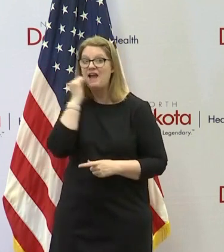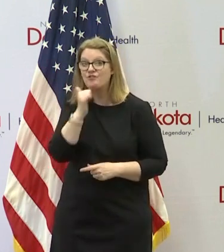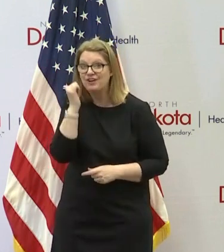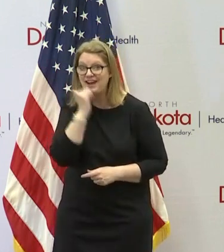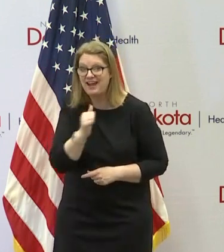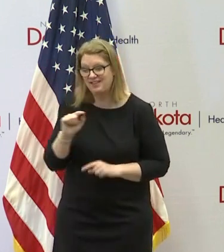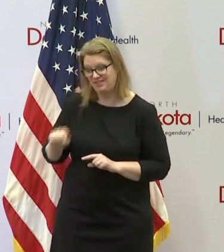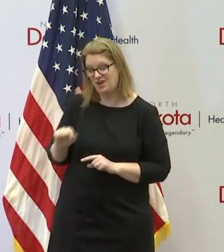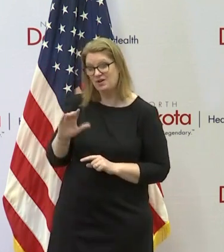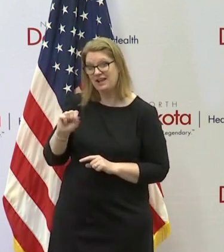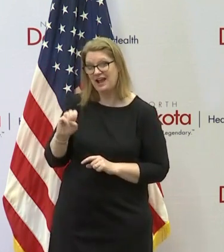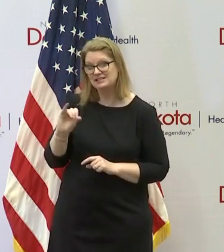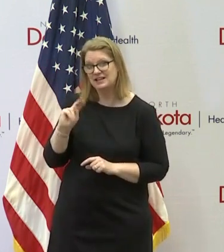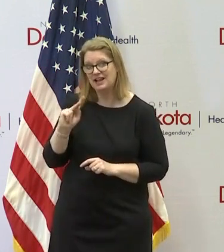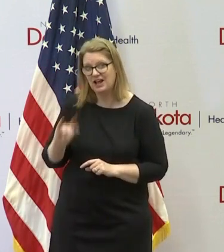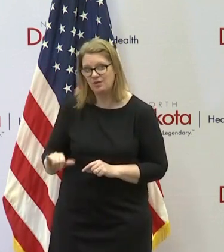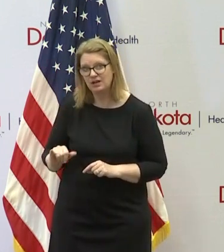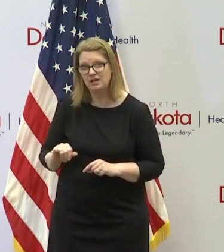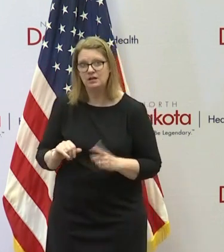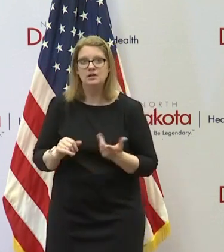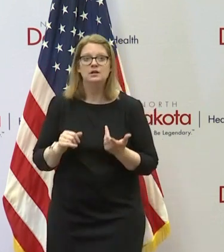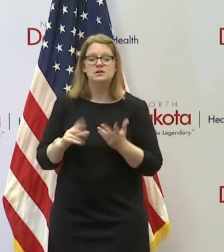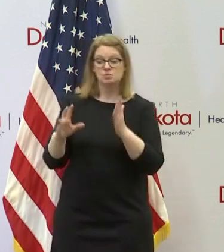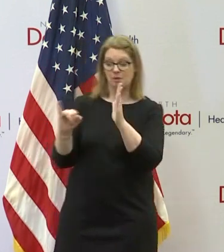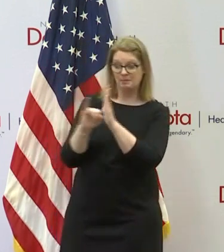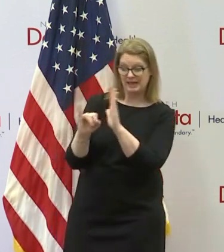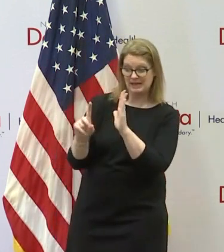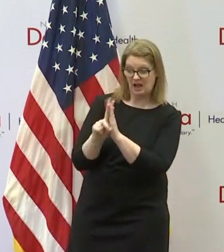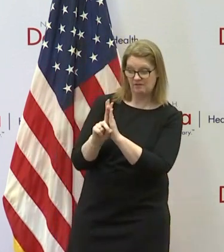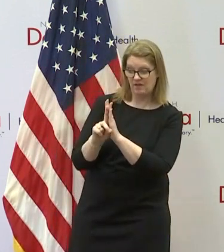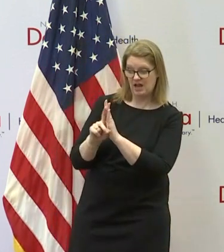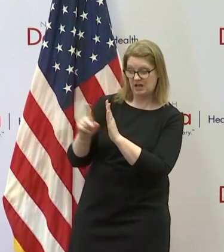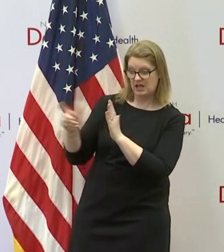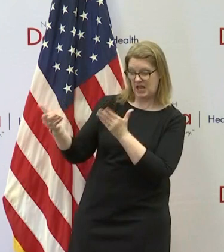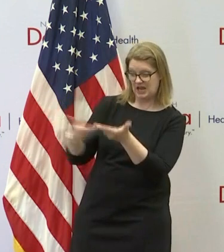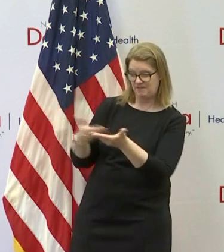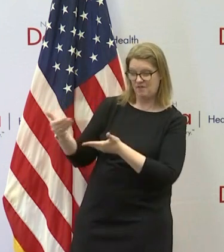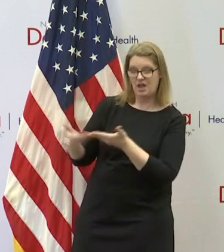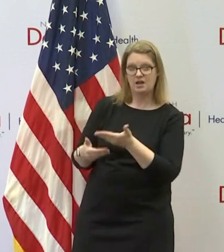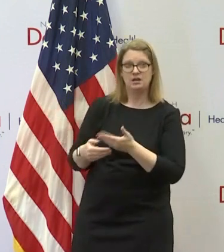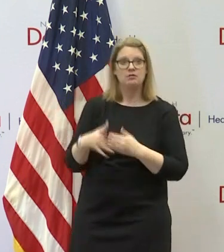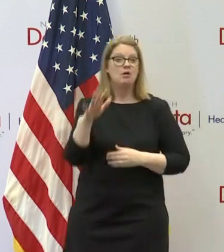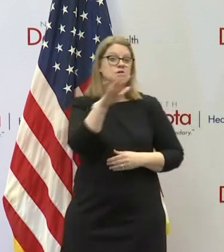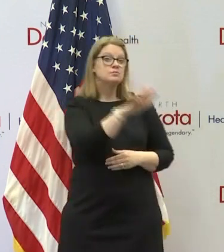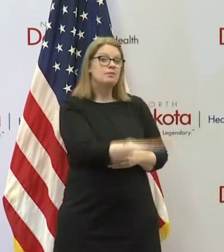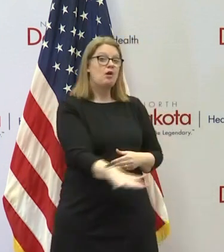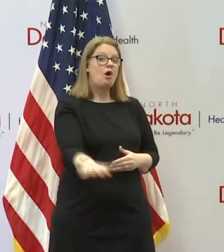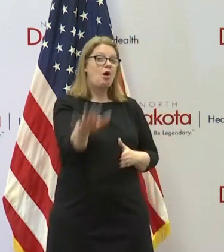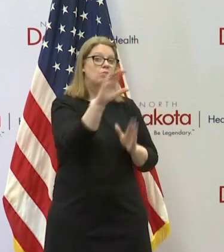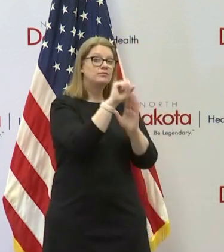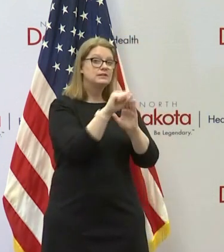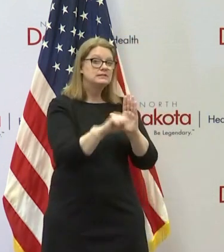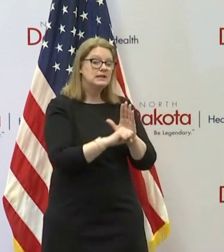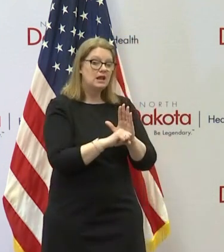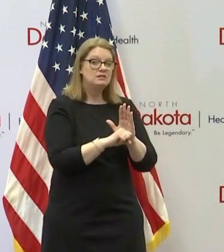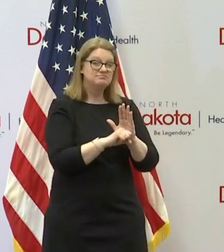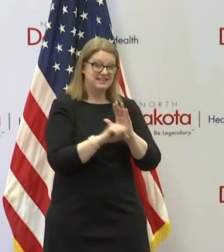be identifying and inviting people. We do want to encourage people across the state, because if